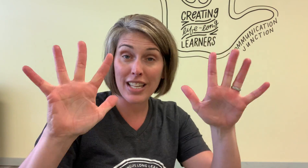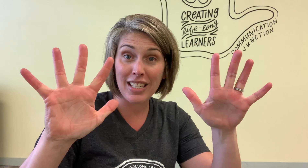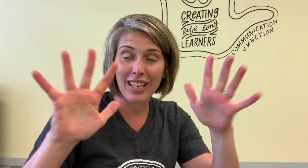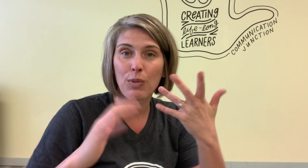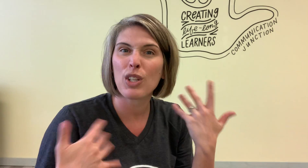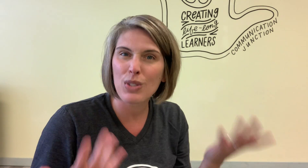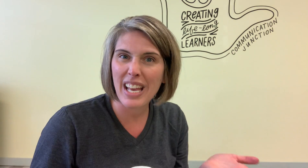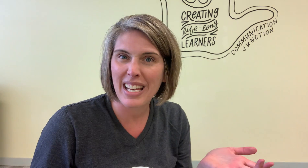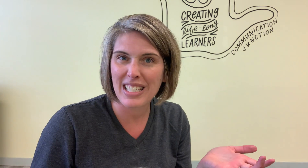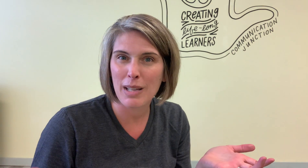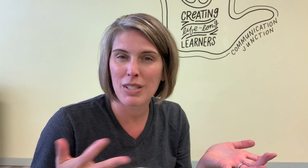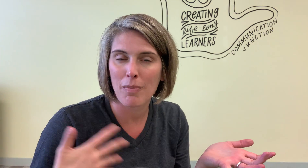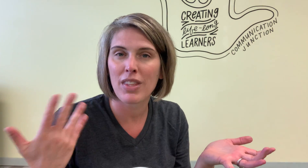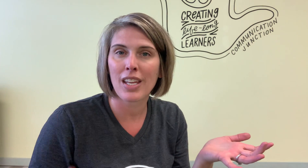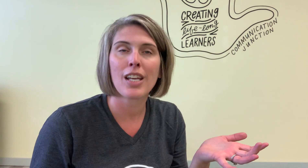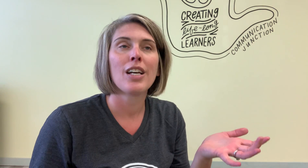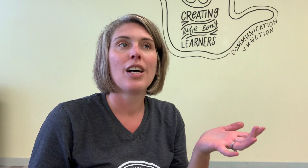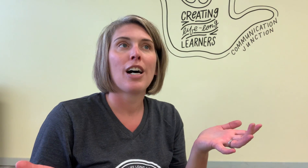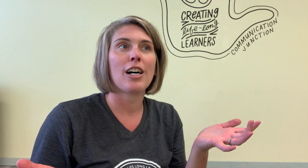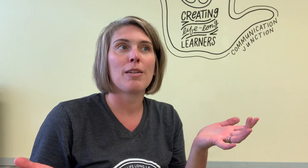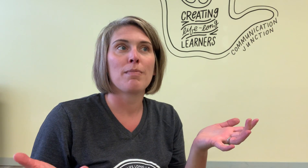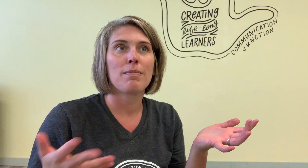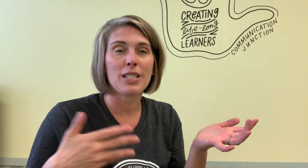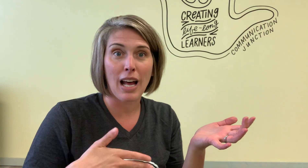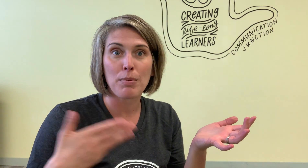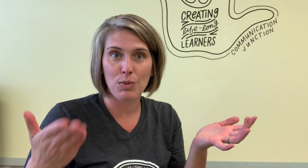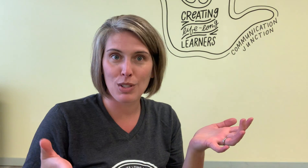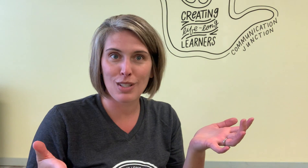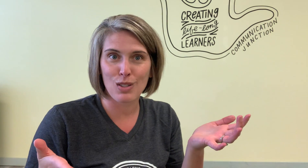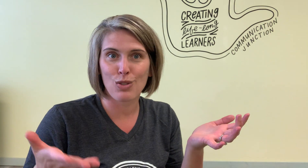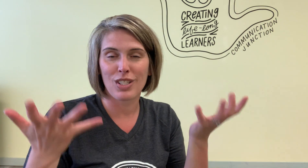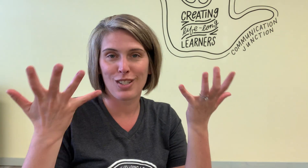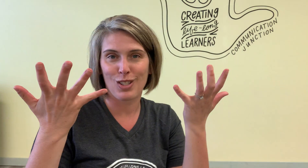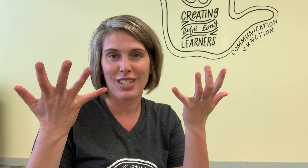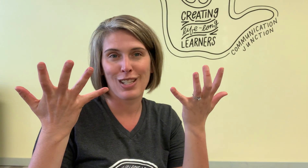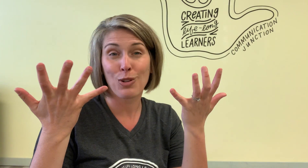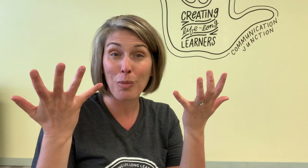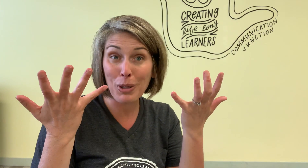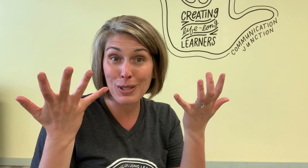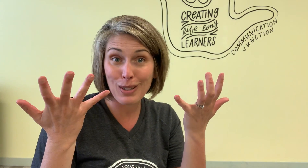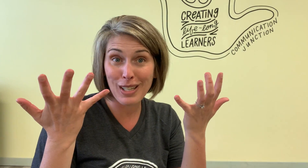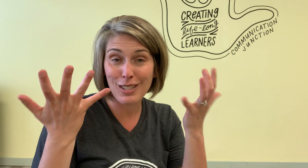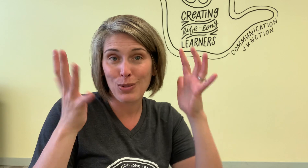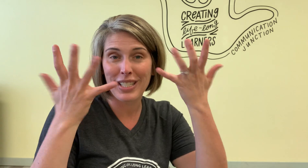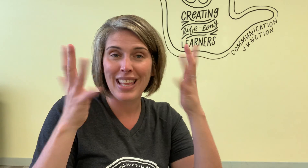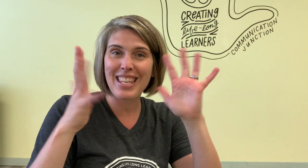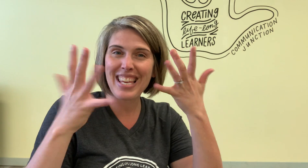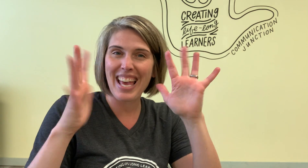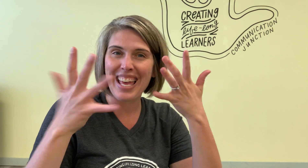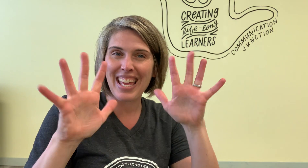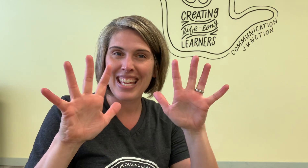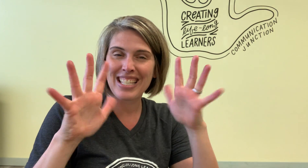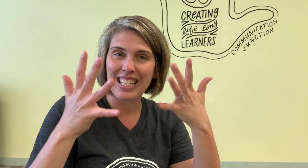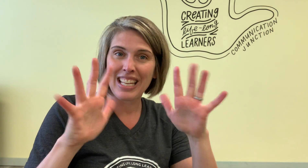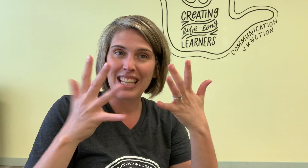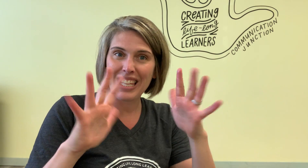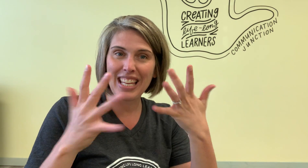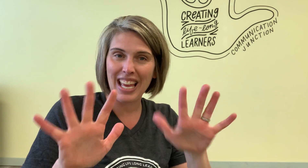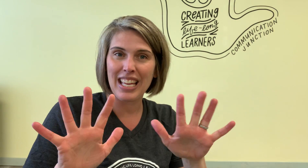done, and we use it anytime something stops. We use it as a transition sign. So our book is all done, so we say the end,